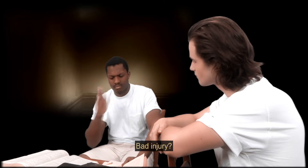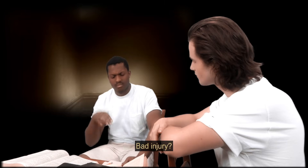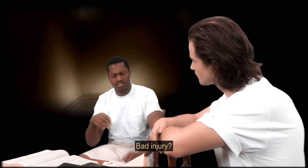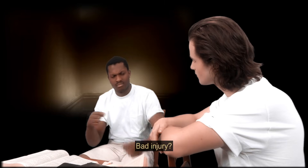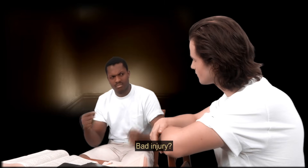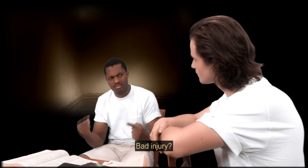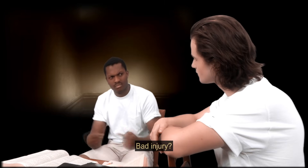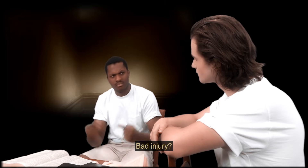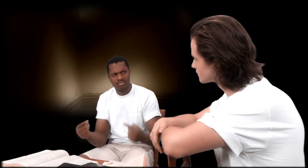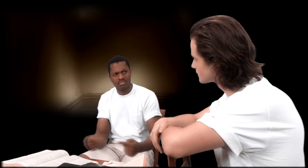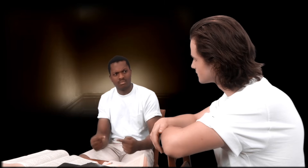Bad injury?